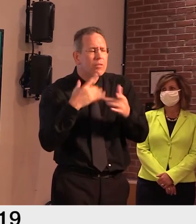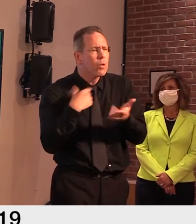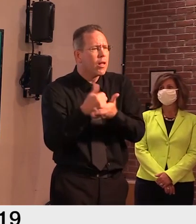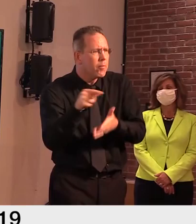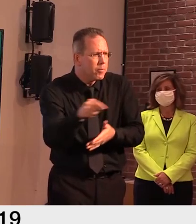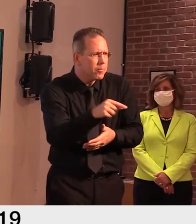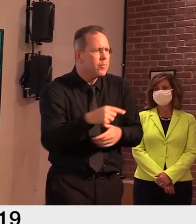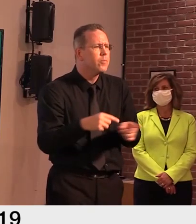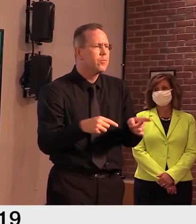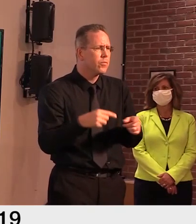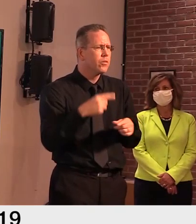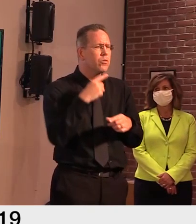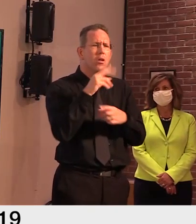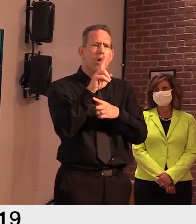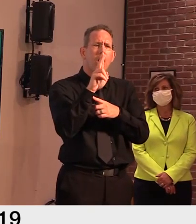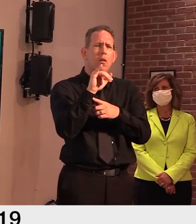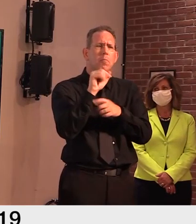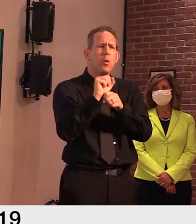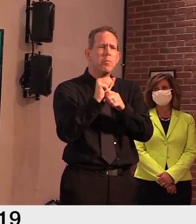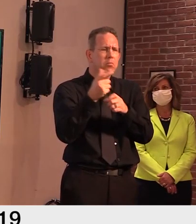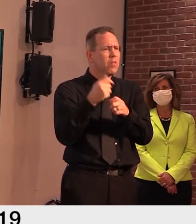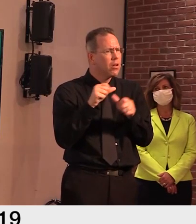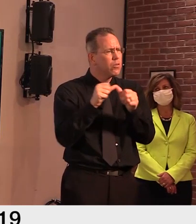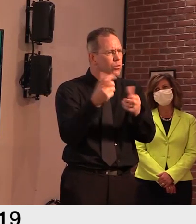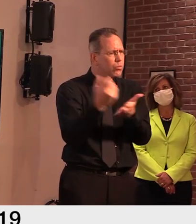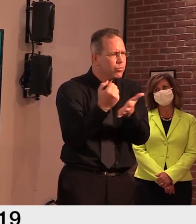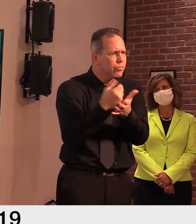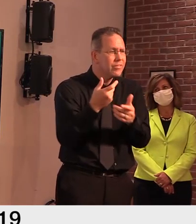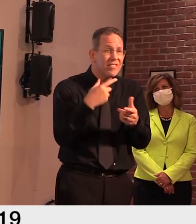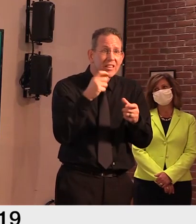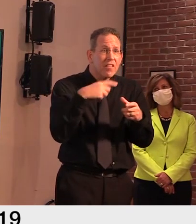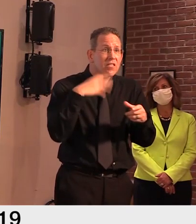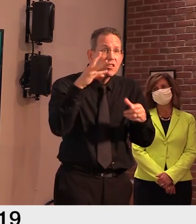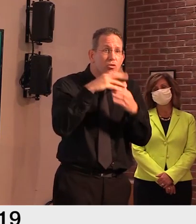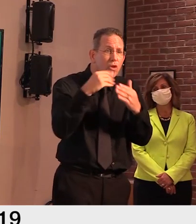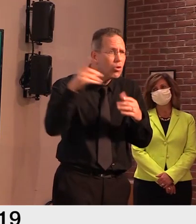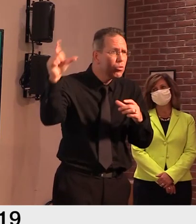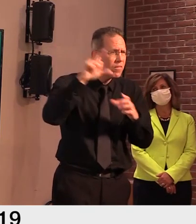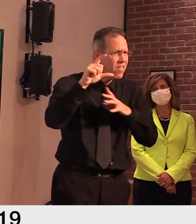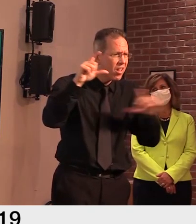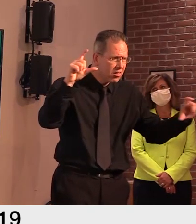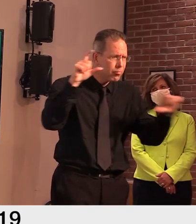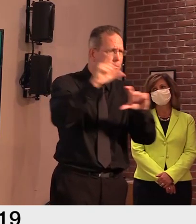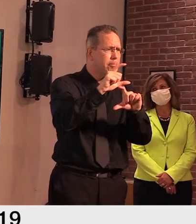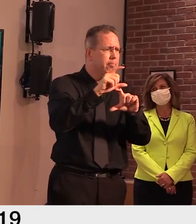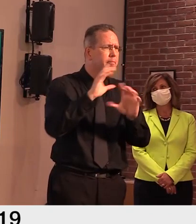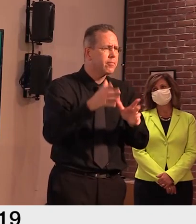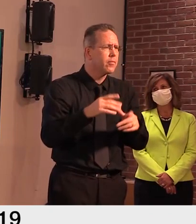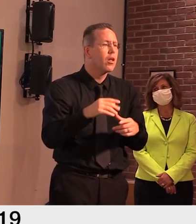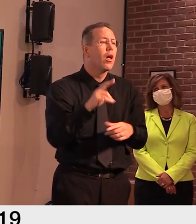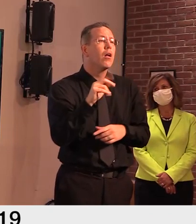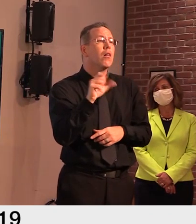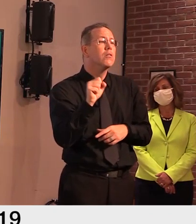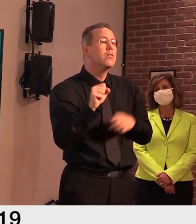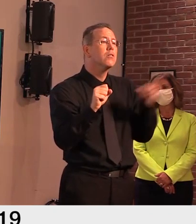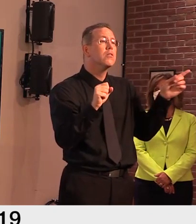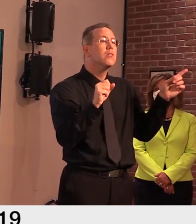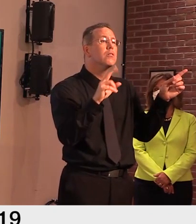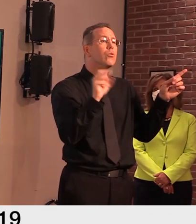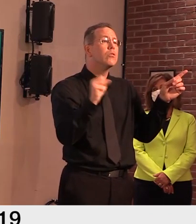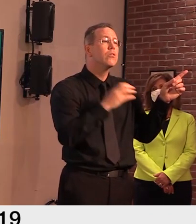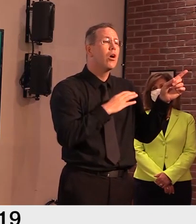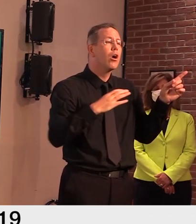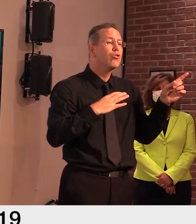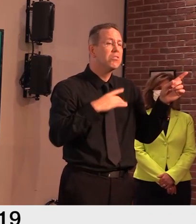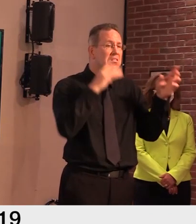we're getting there. And when we can put more people back to work, and then we can continue. Again, unemployment doesn't cease. It